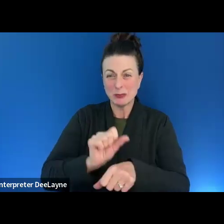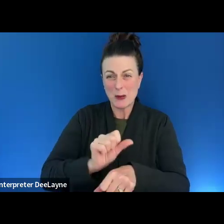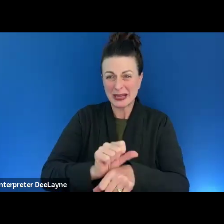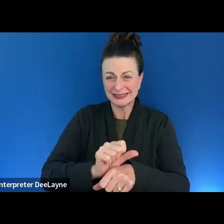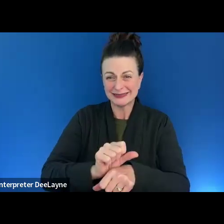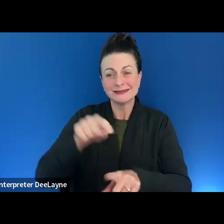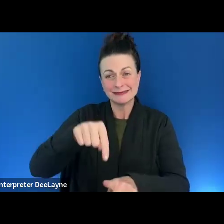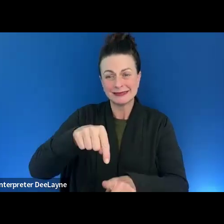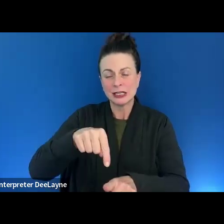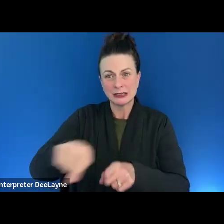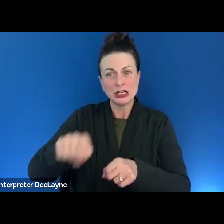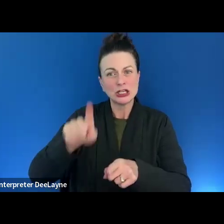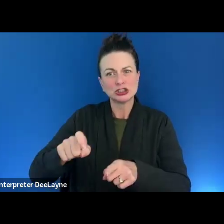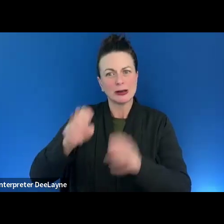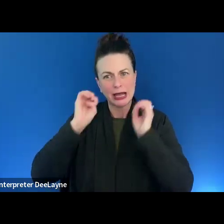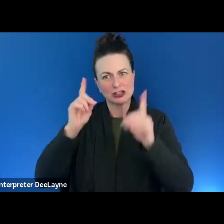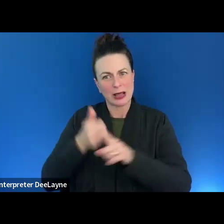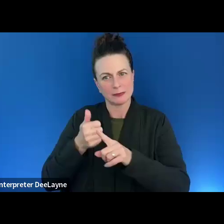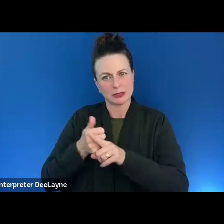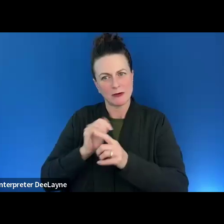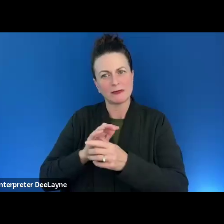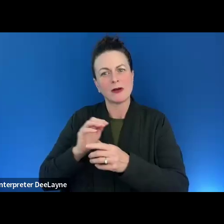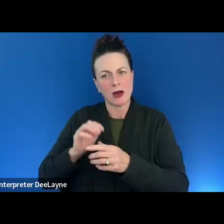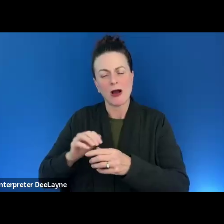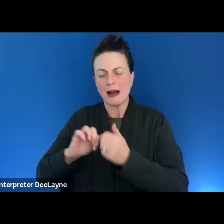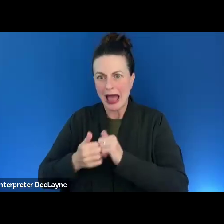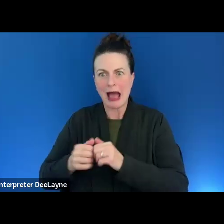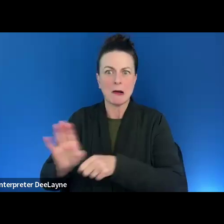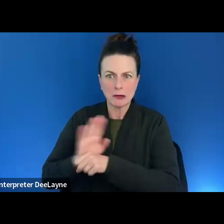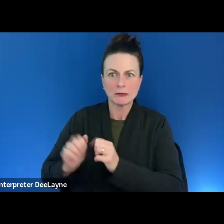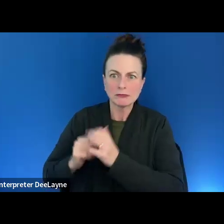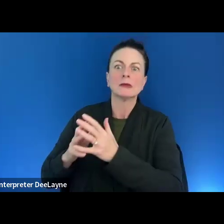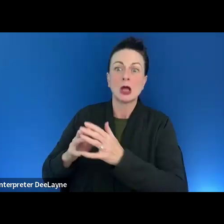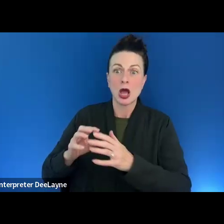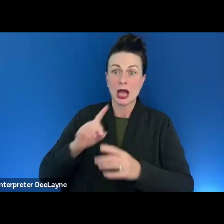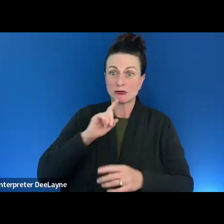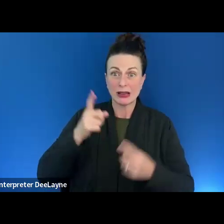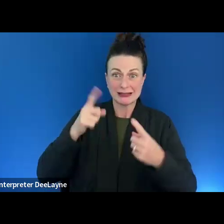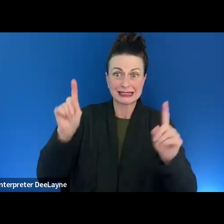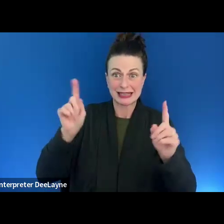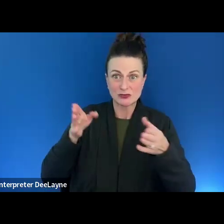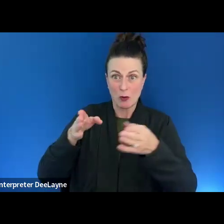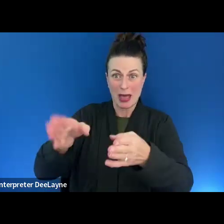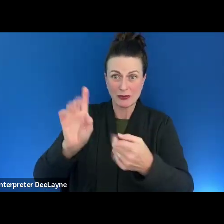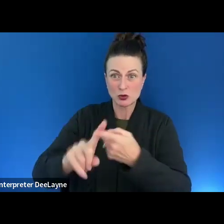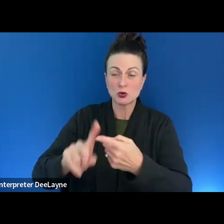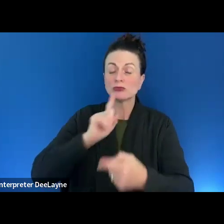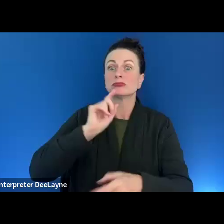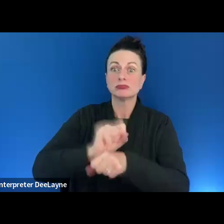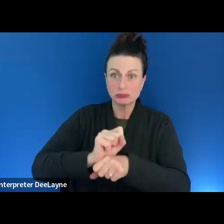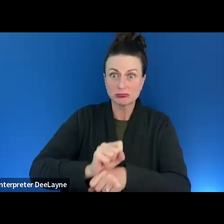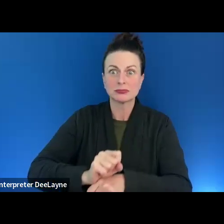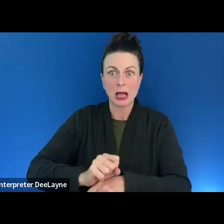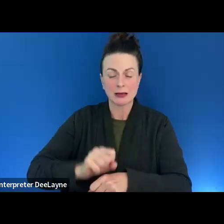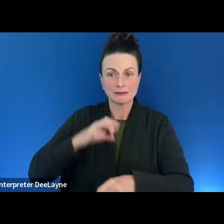educate themselves on entrepreneurship and how a successful path towards true gainful employment